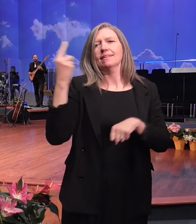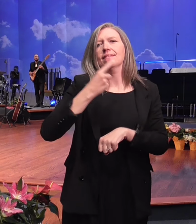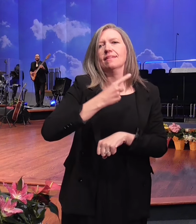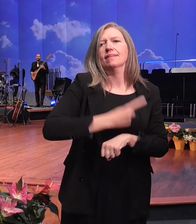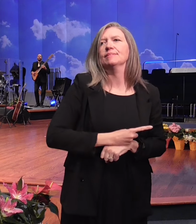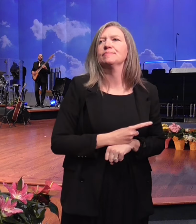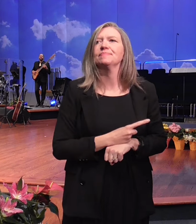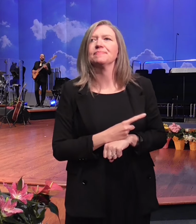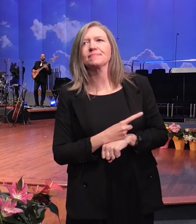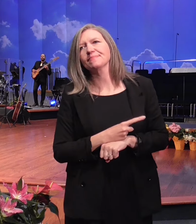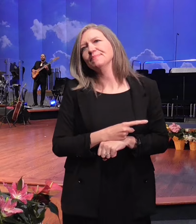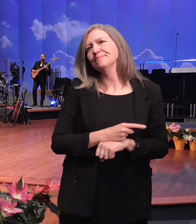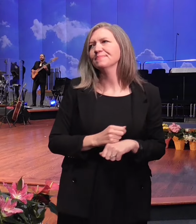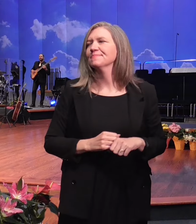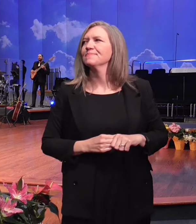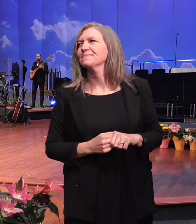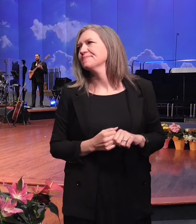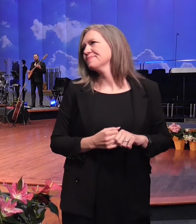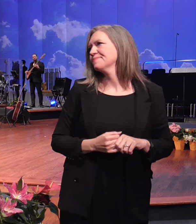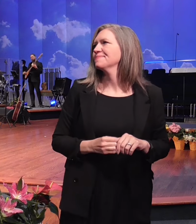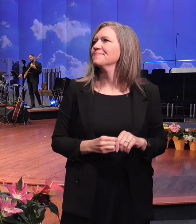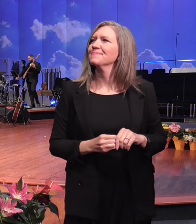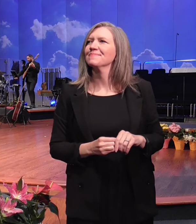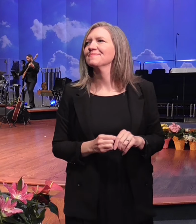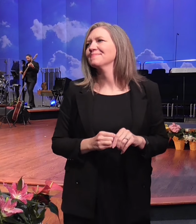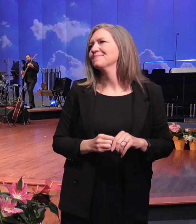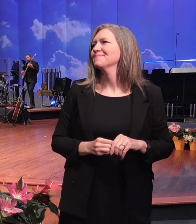Sunshiny day.